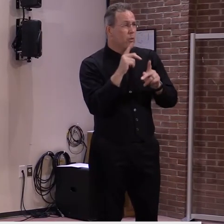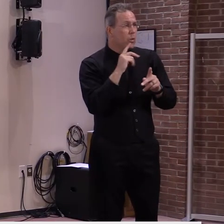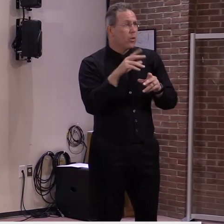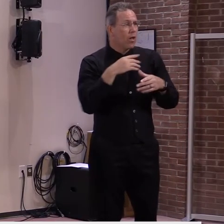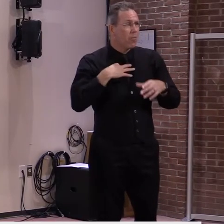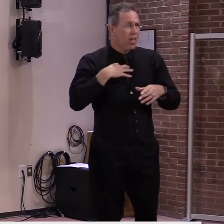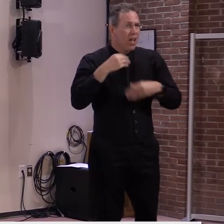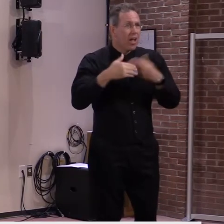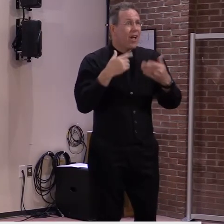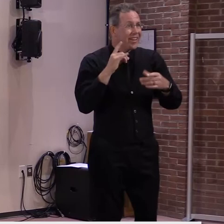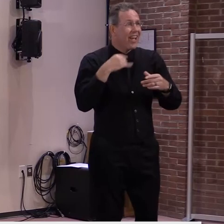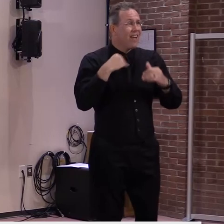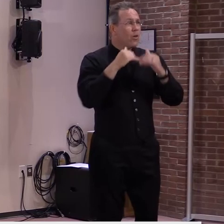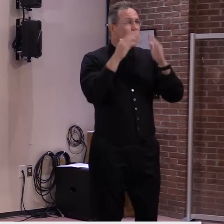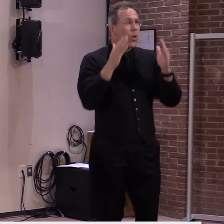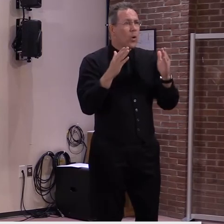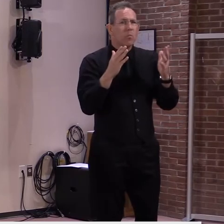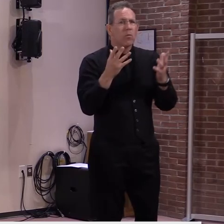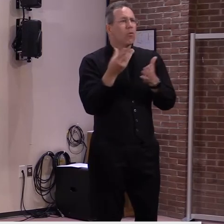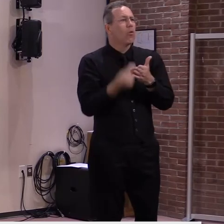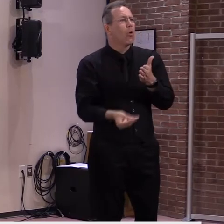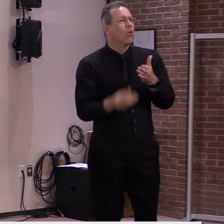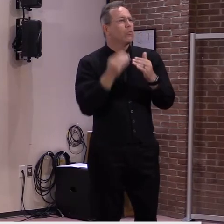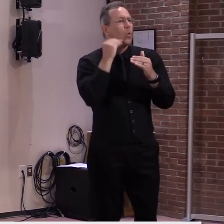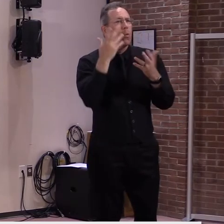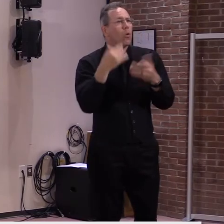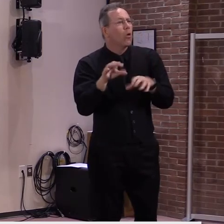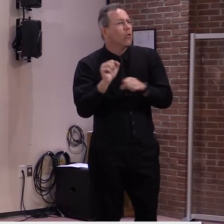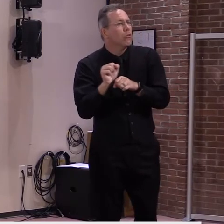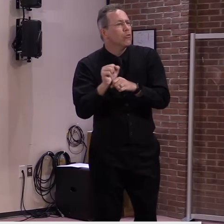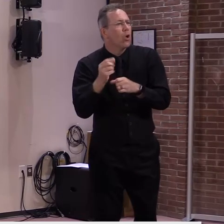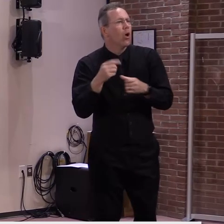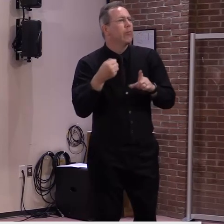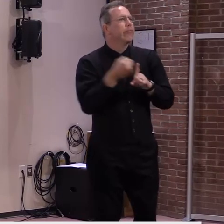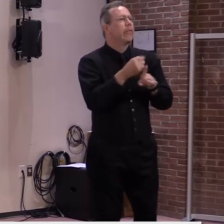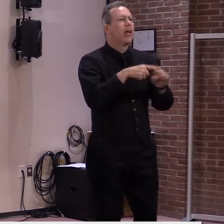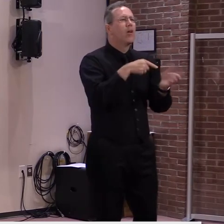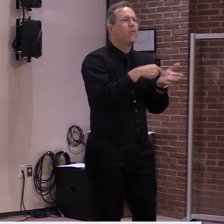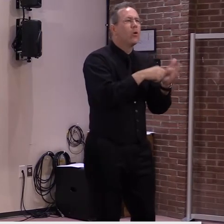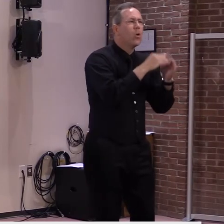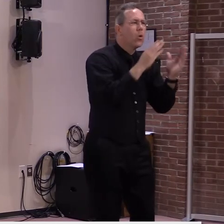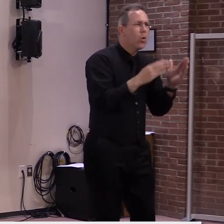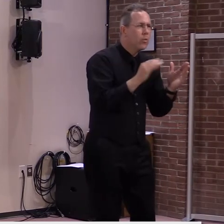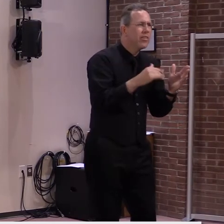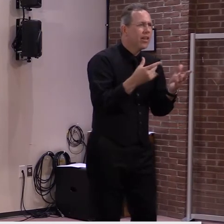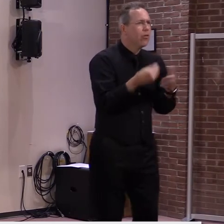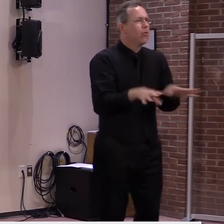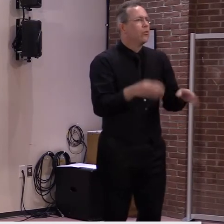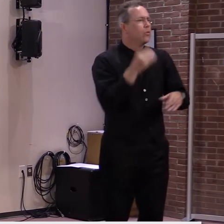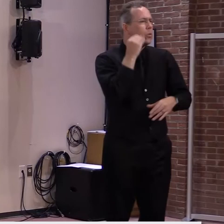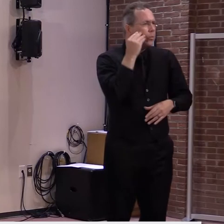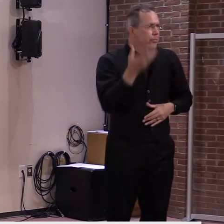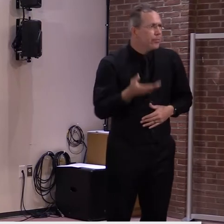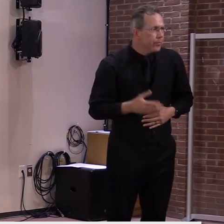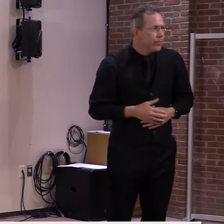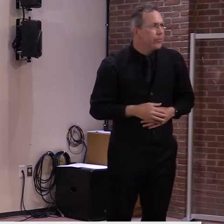and as you know, as we sort of restricted in the early parts of the pandemic, they were living with relatives or